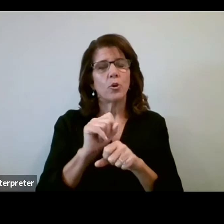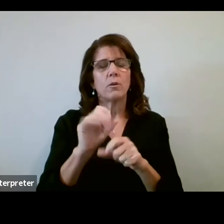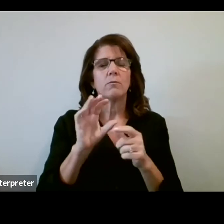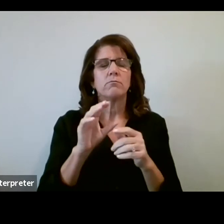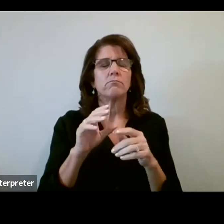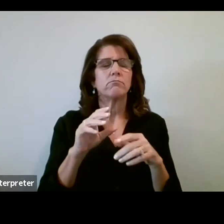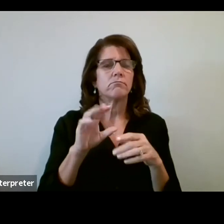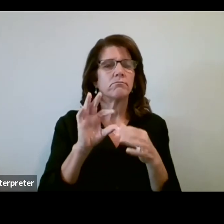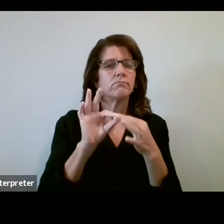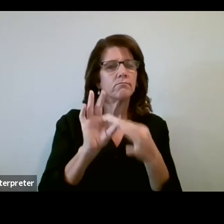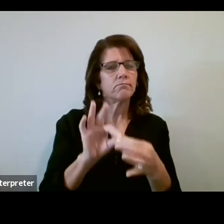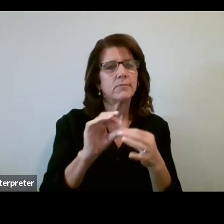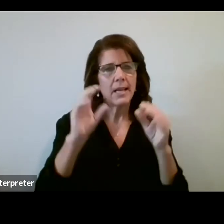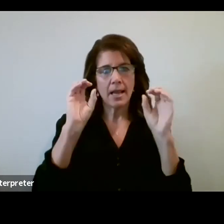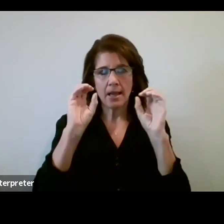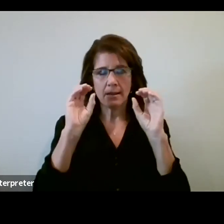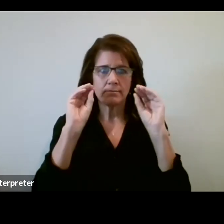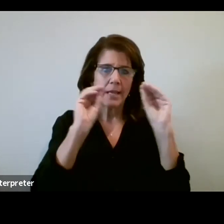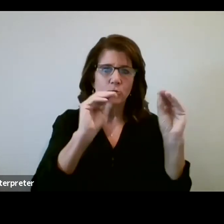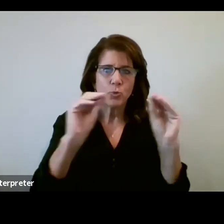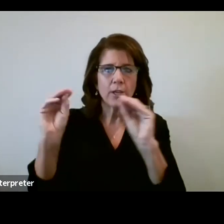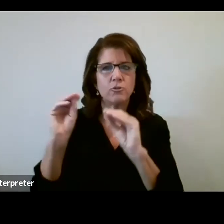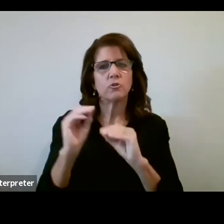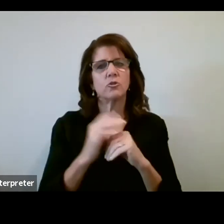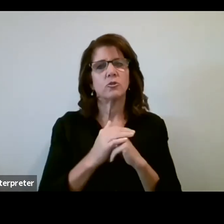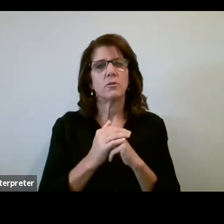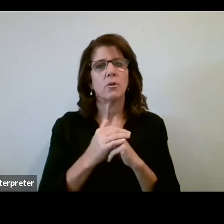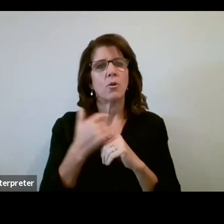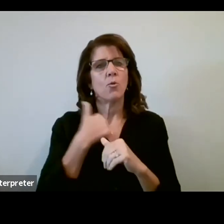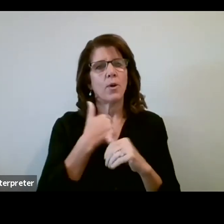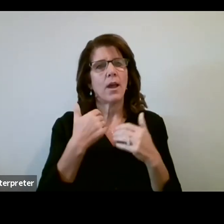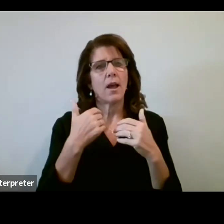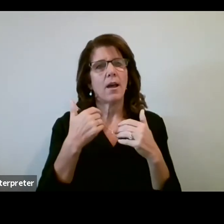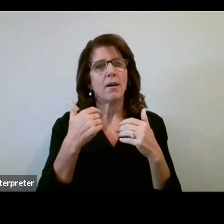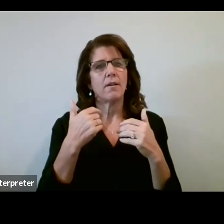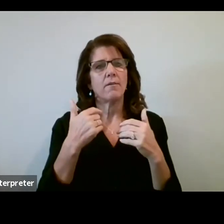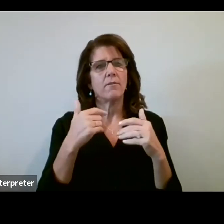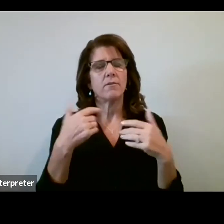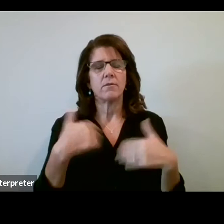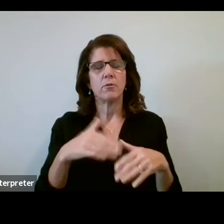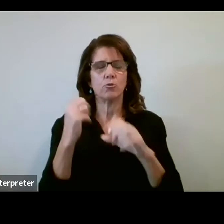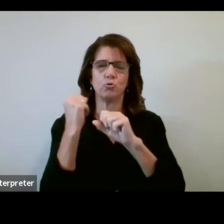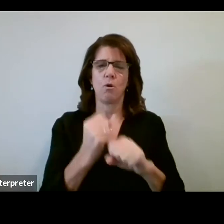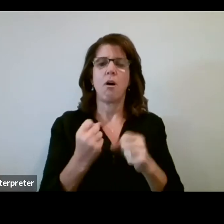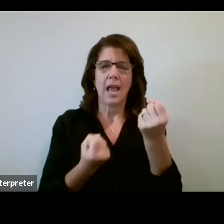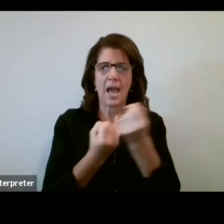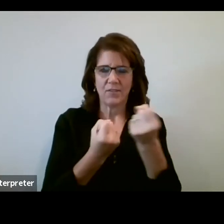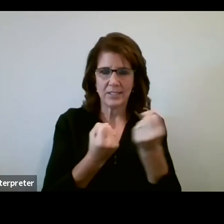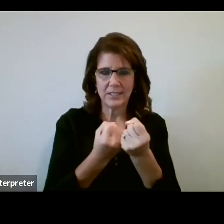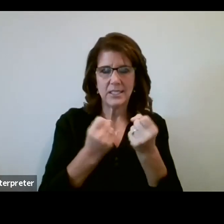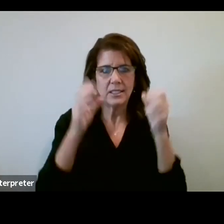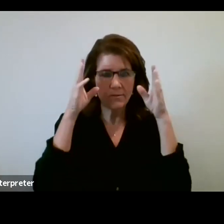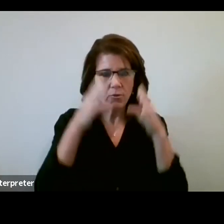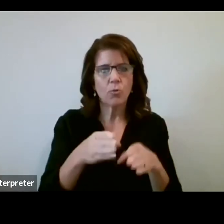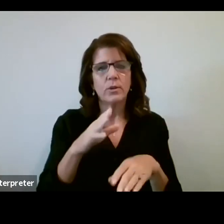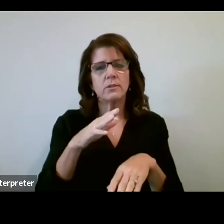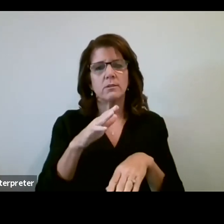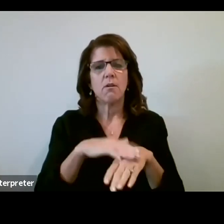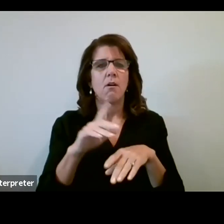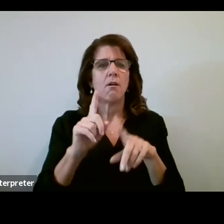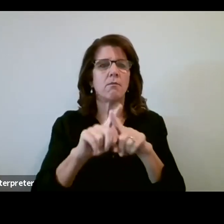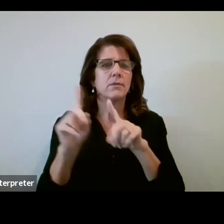education, as well as have a strong advocacy like AARP on